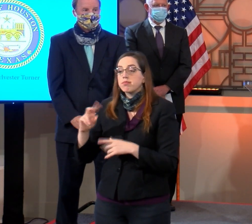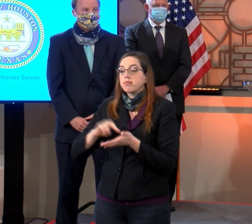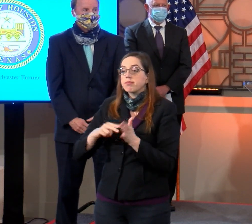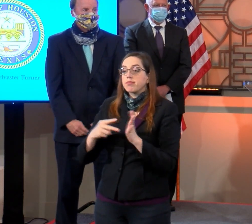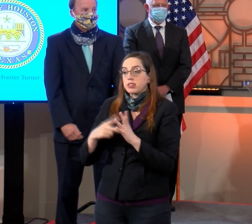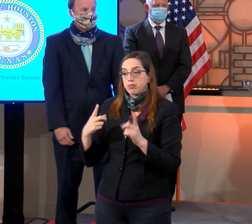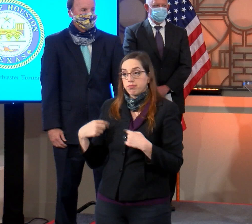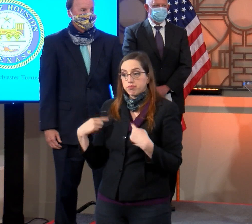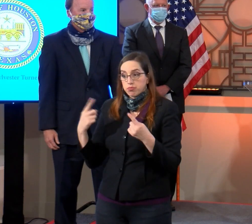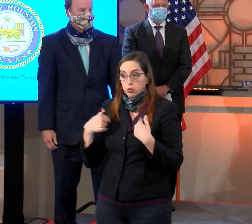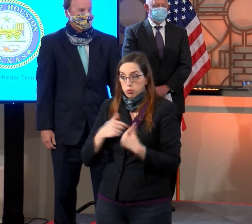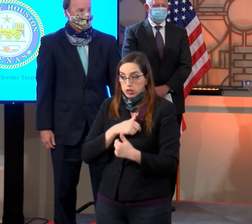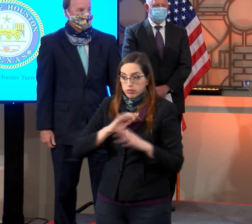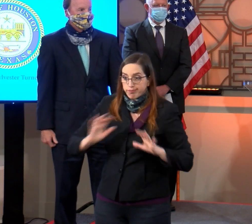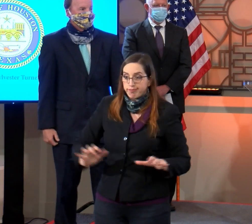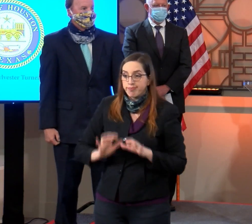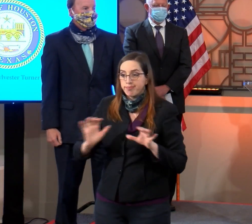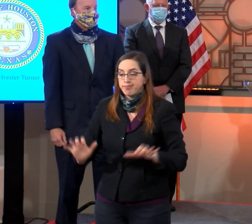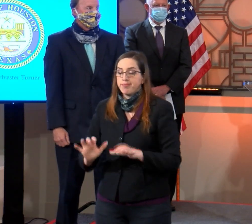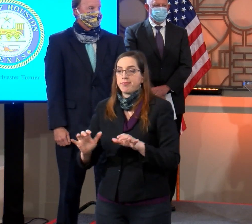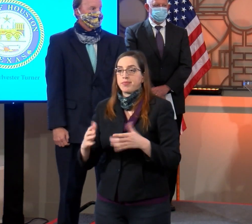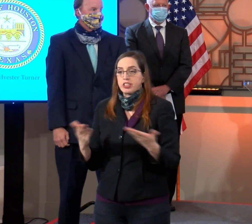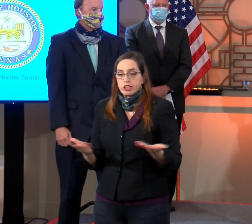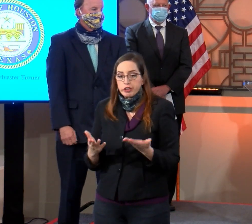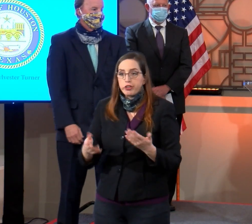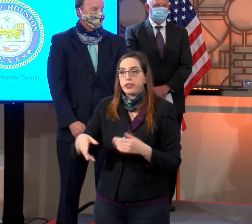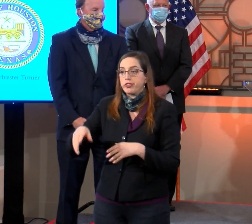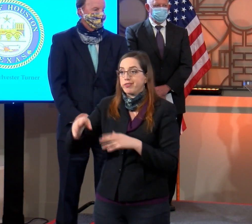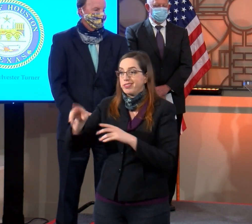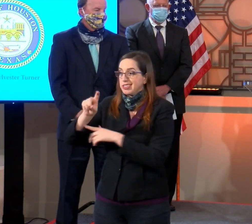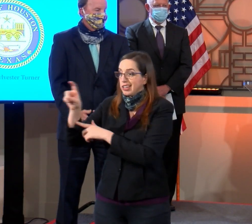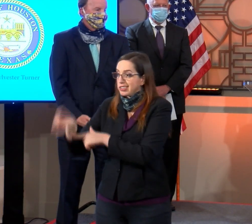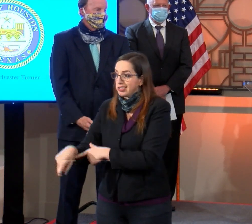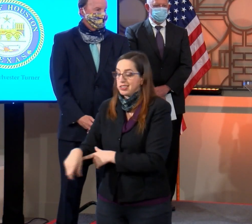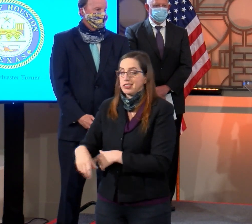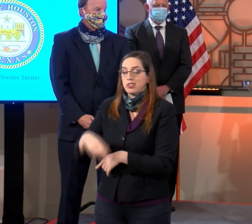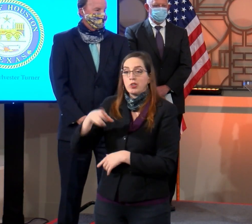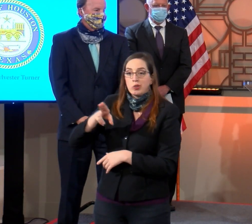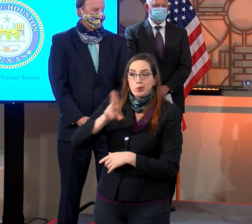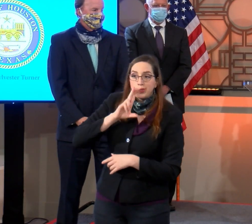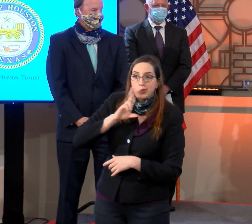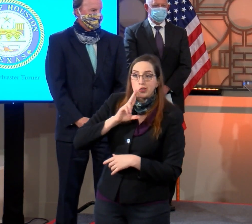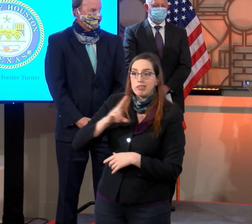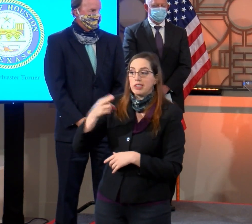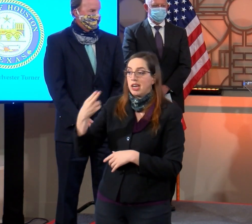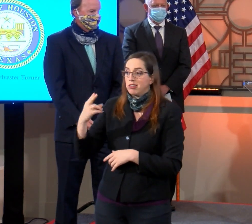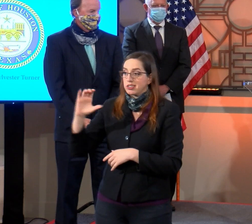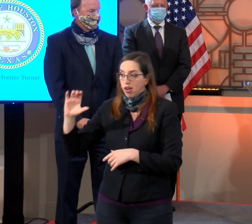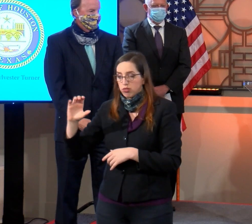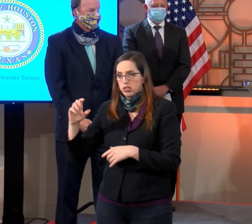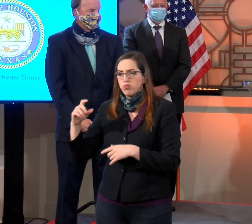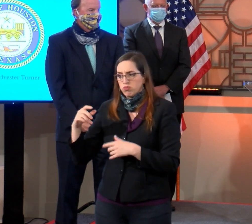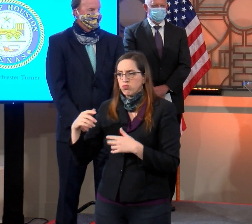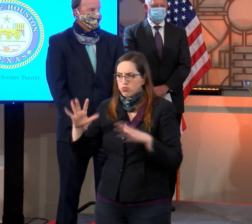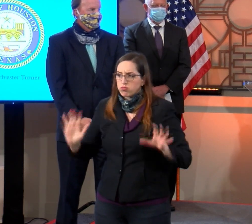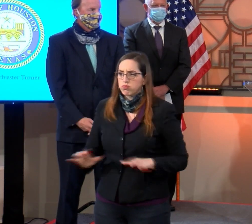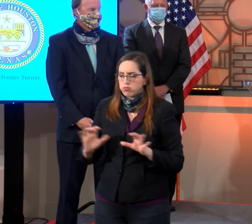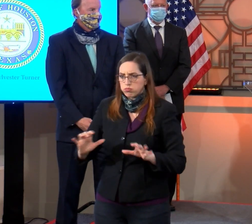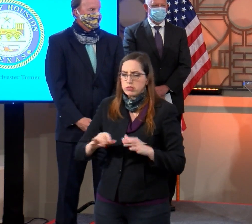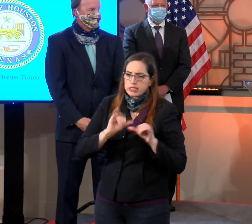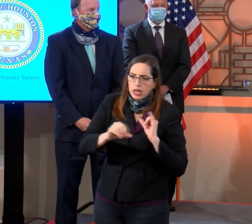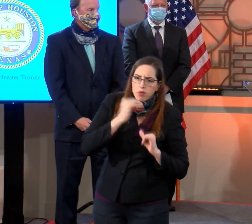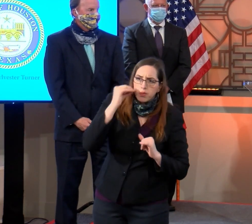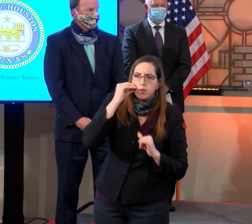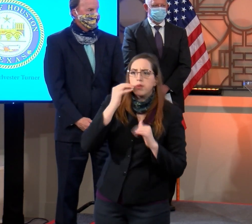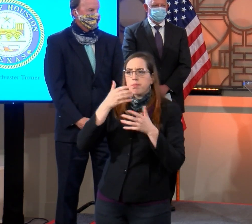been doing in the state of Texas, in Houston, Harris County, those measures have been working.